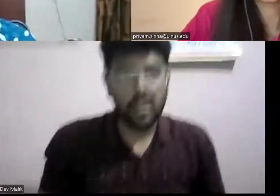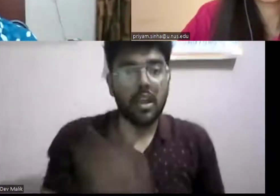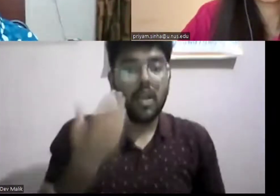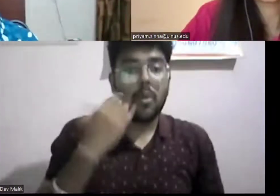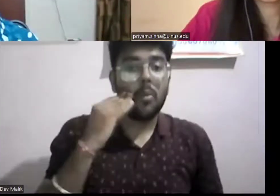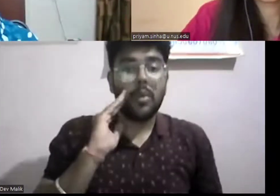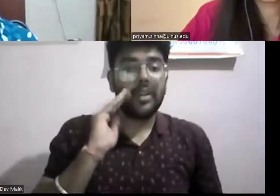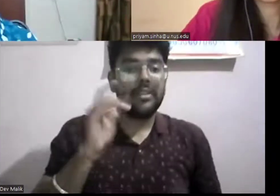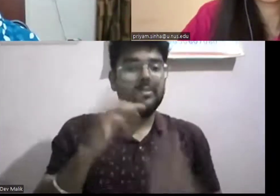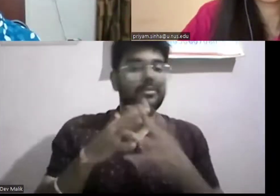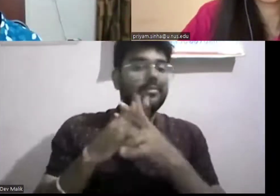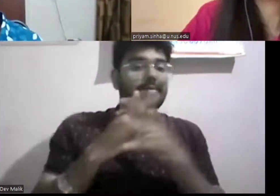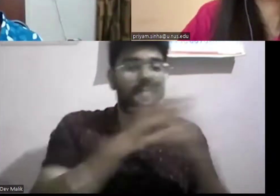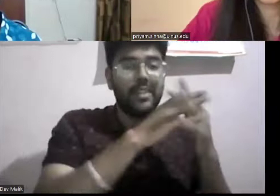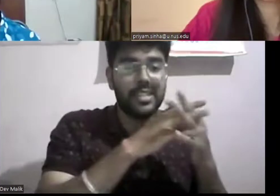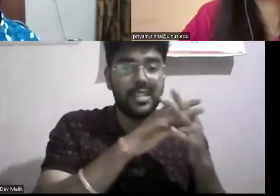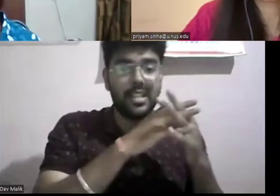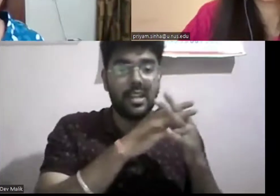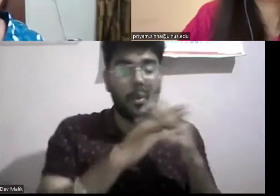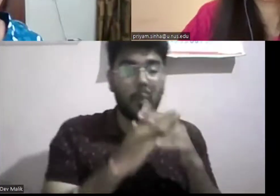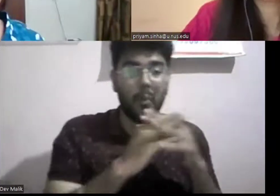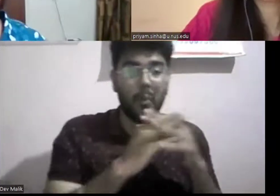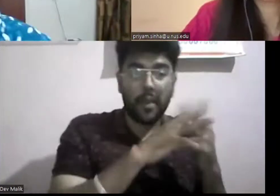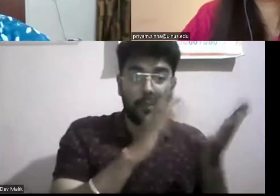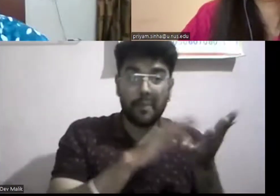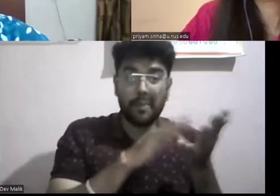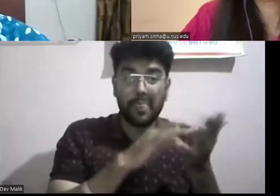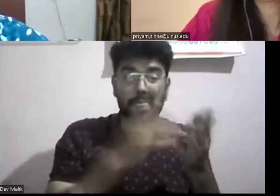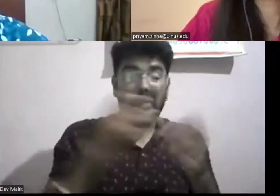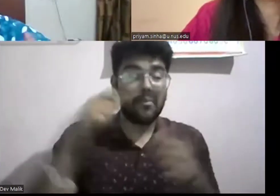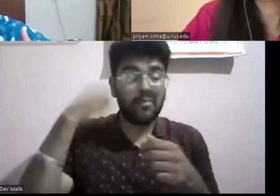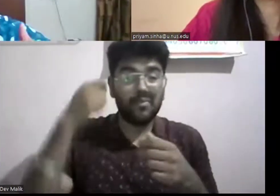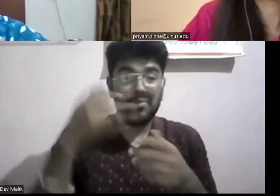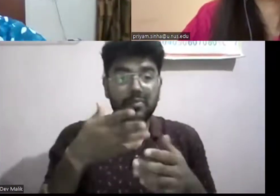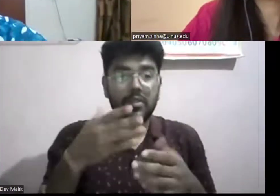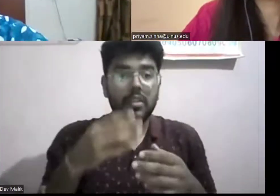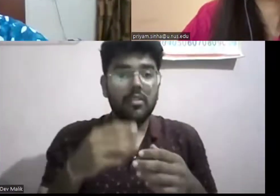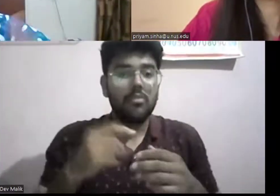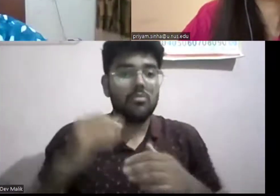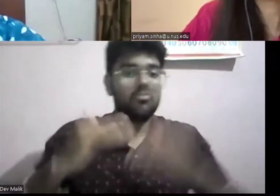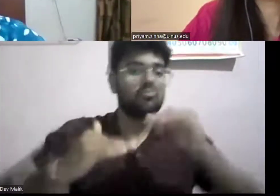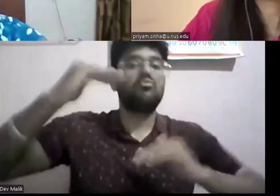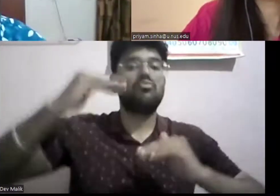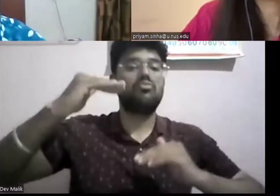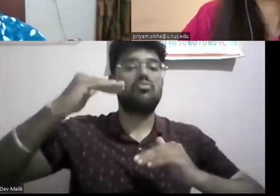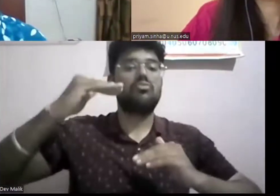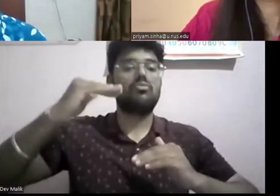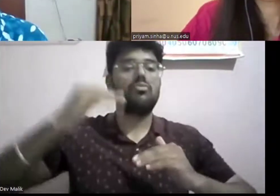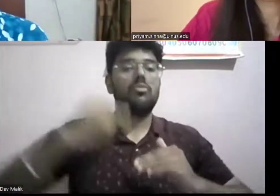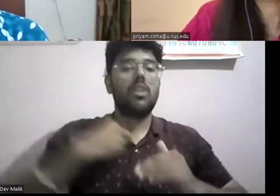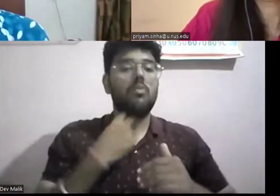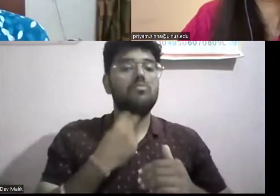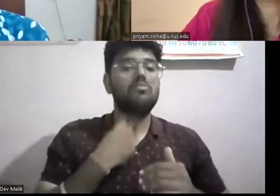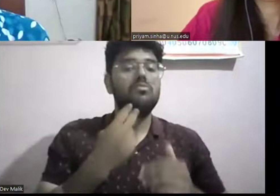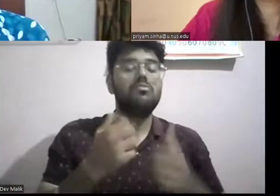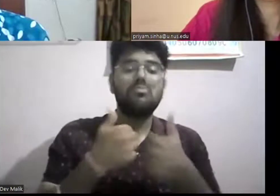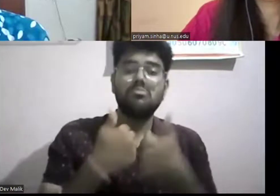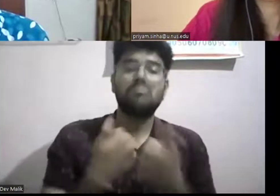Western, setup, the kind of privilege they would get, even when even voicing a very